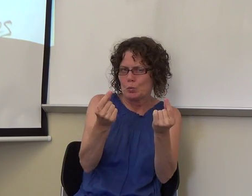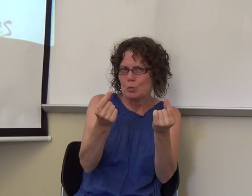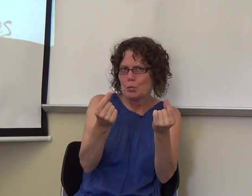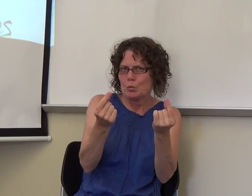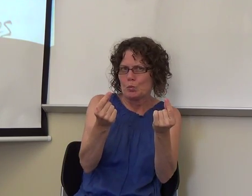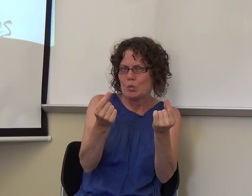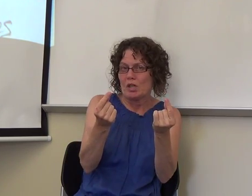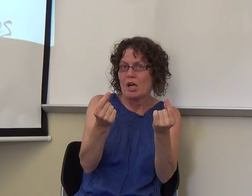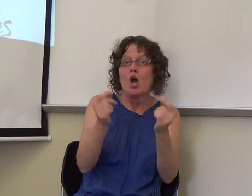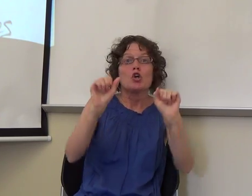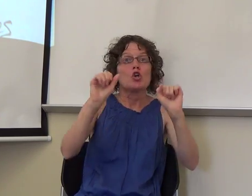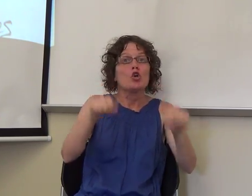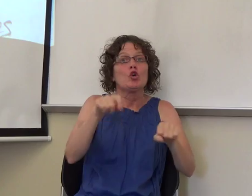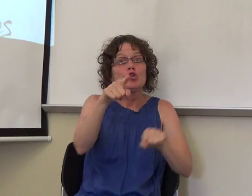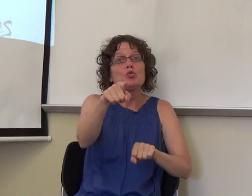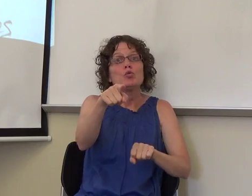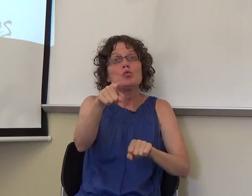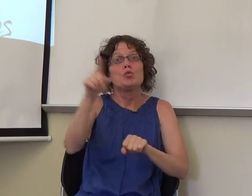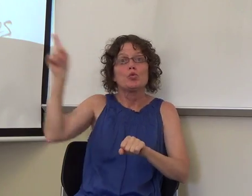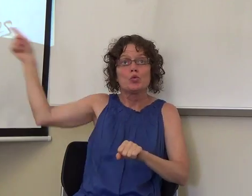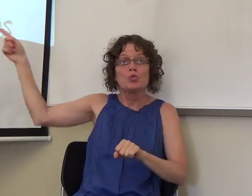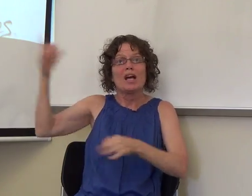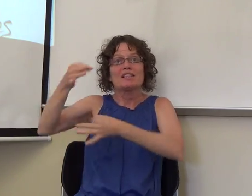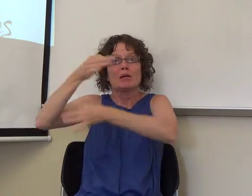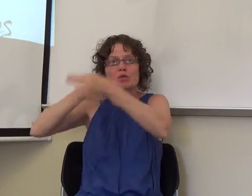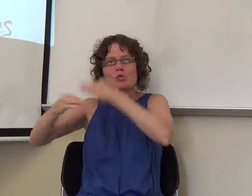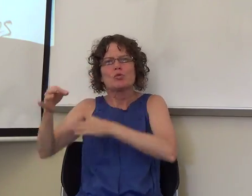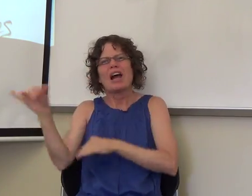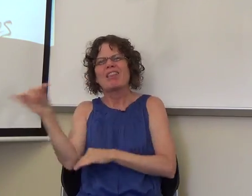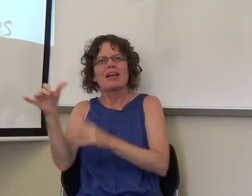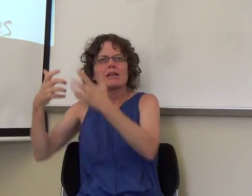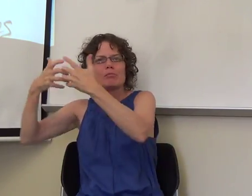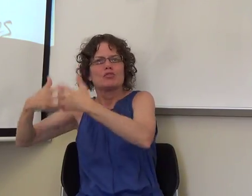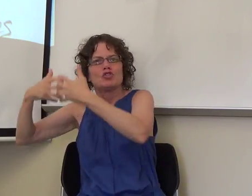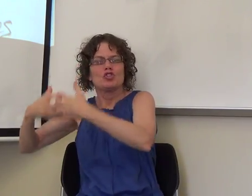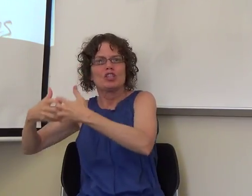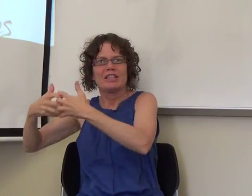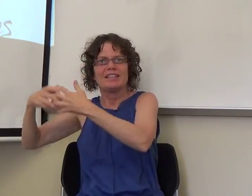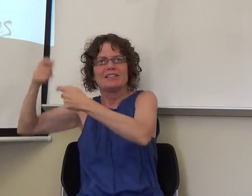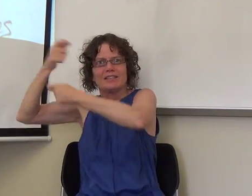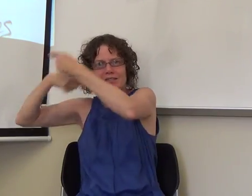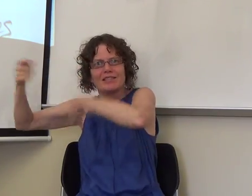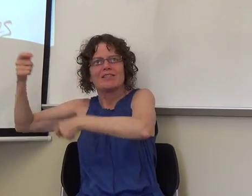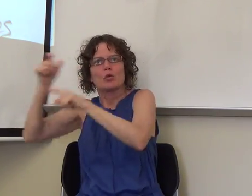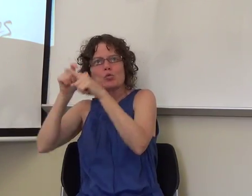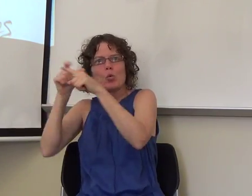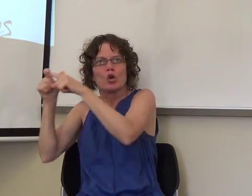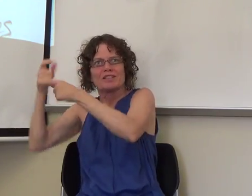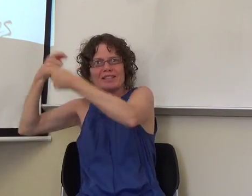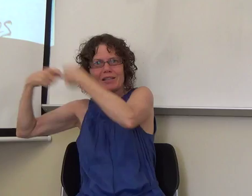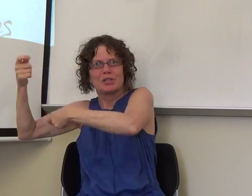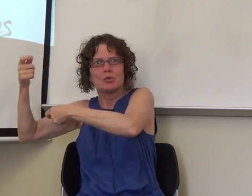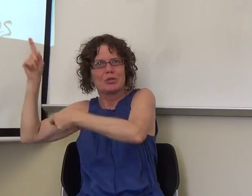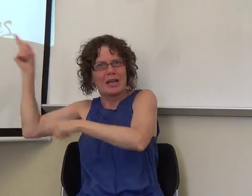Could you put like a machine in here? I don't know. And have that make sense? How about